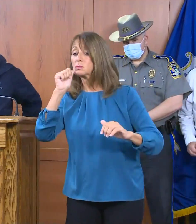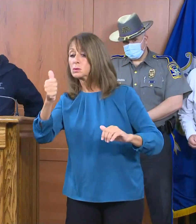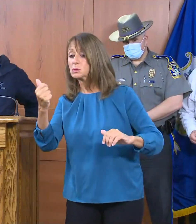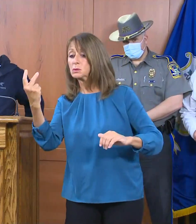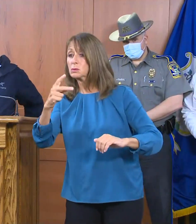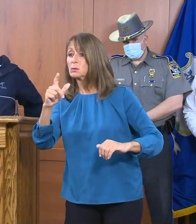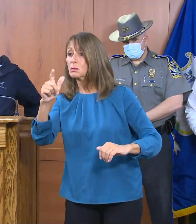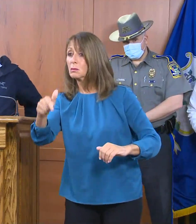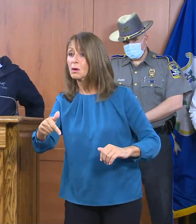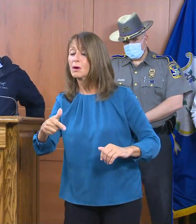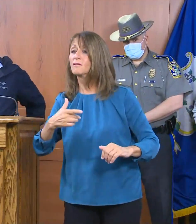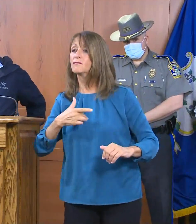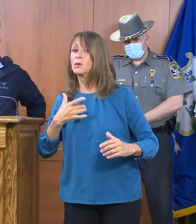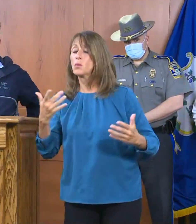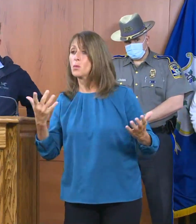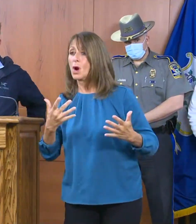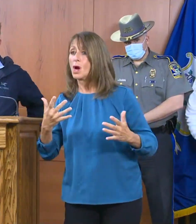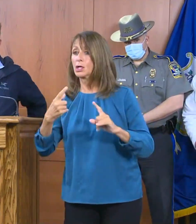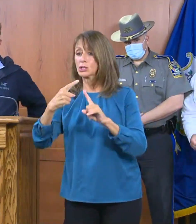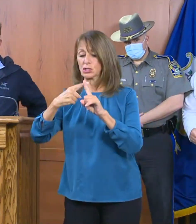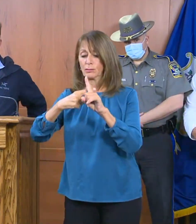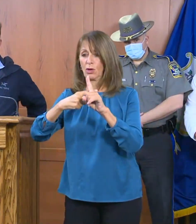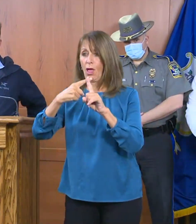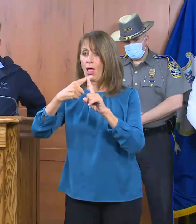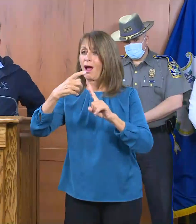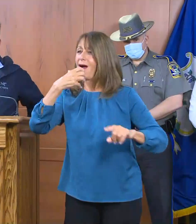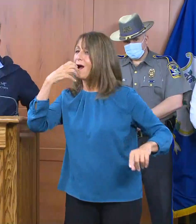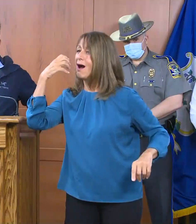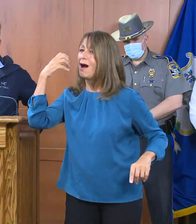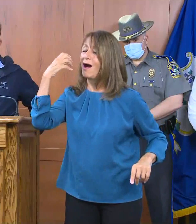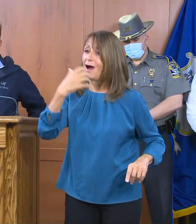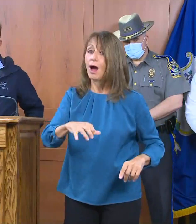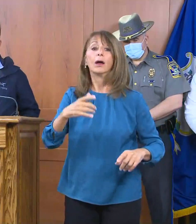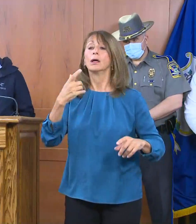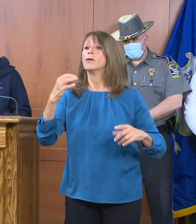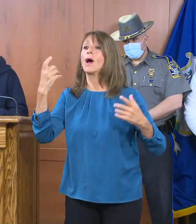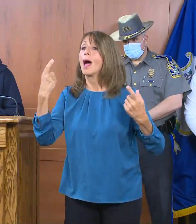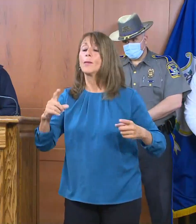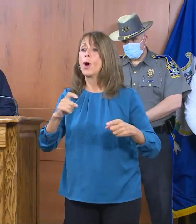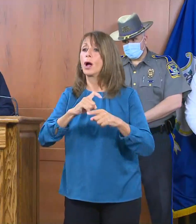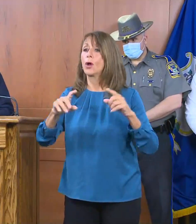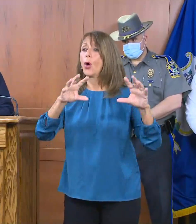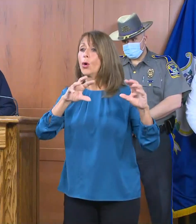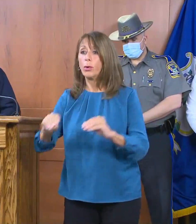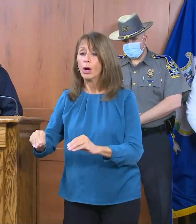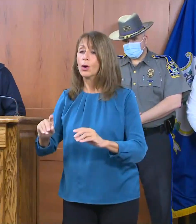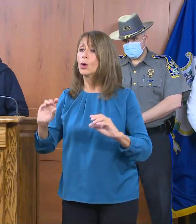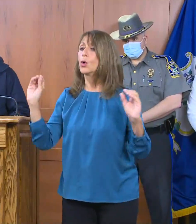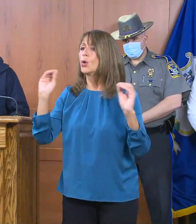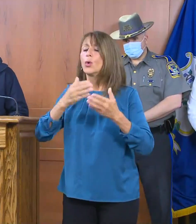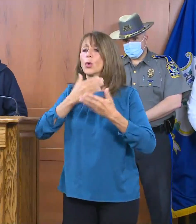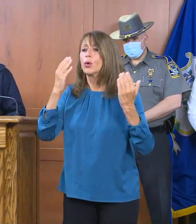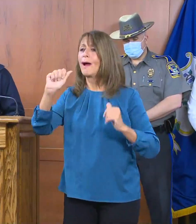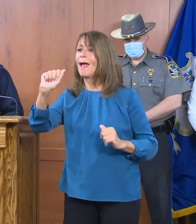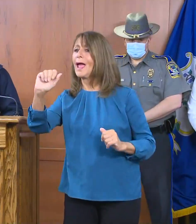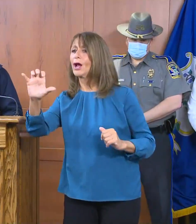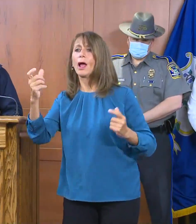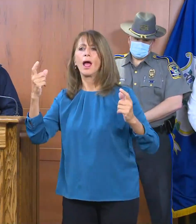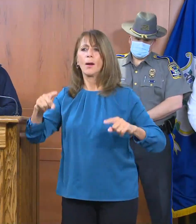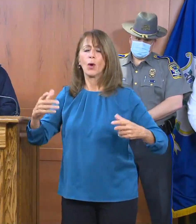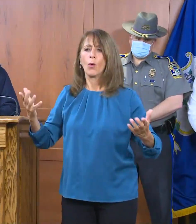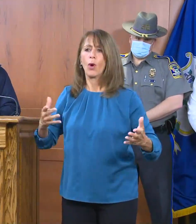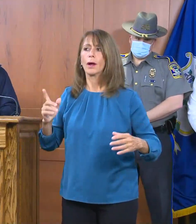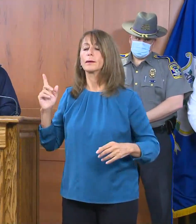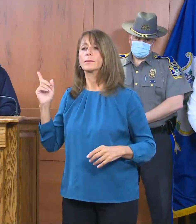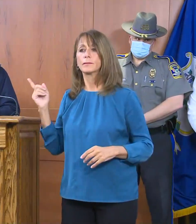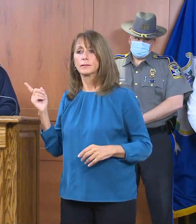Um, question is about the possibility that